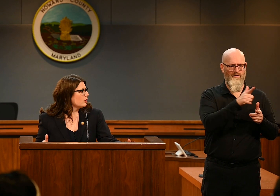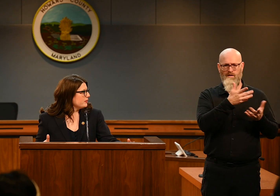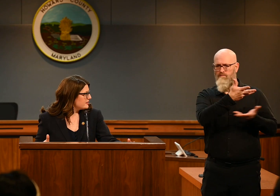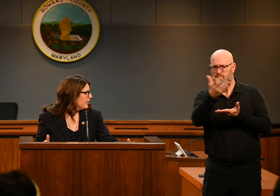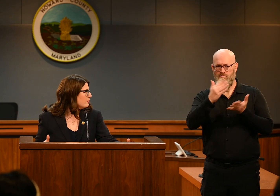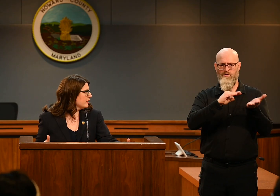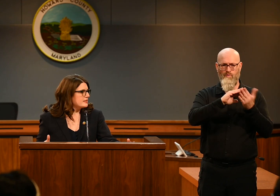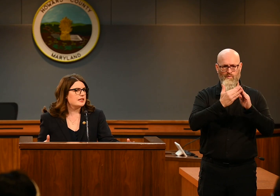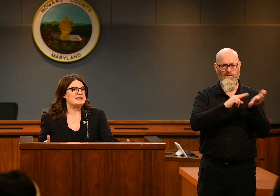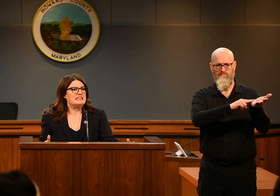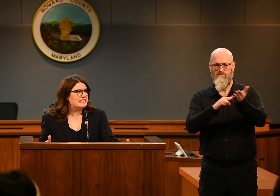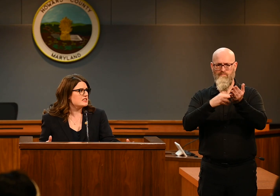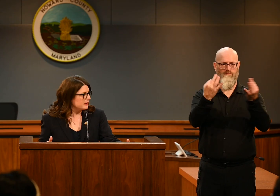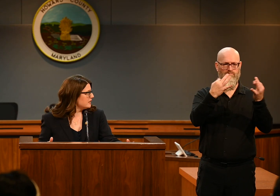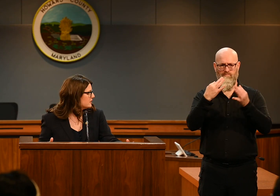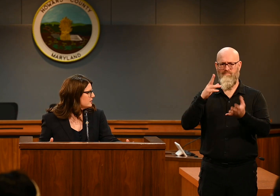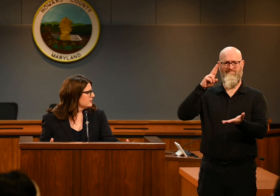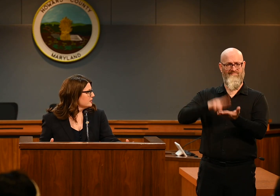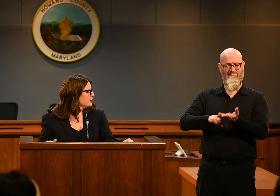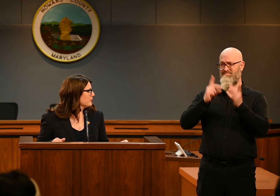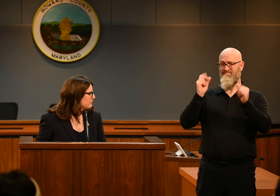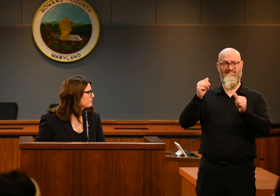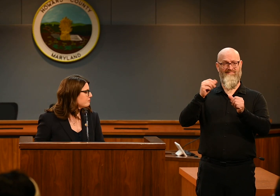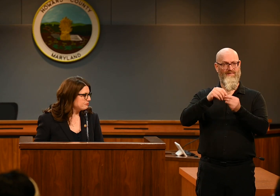signed in 1 week's time is light speed.